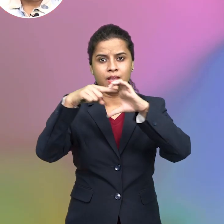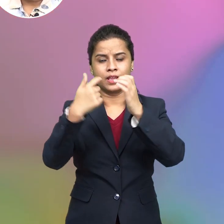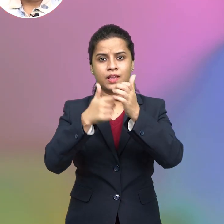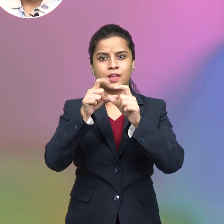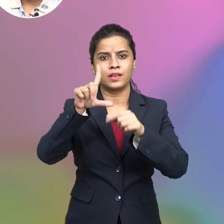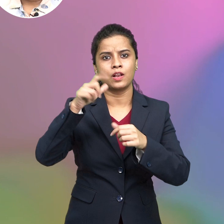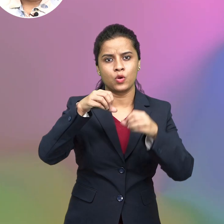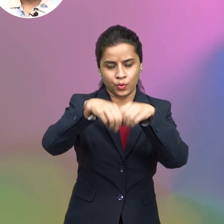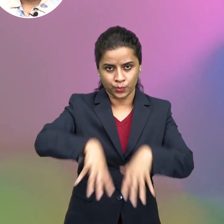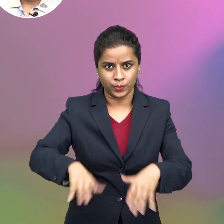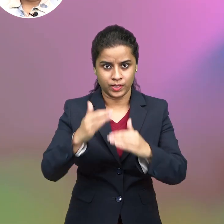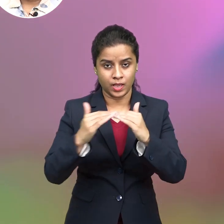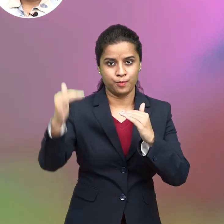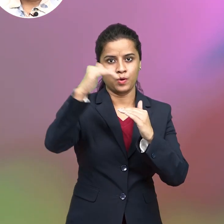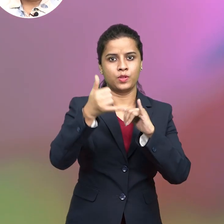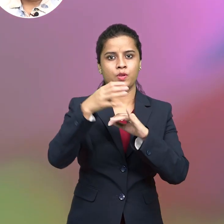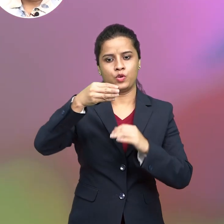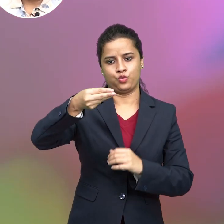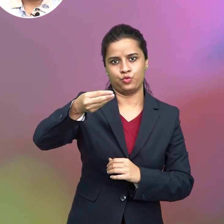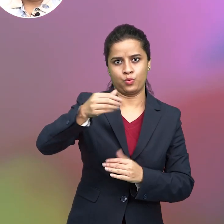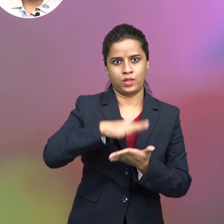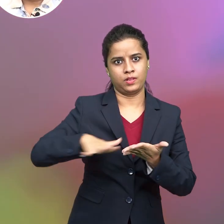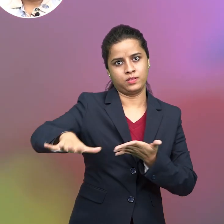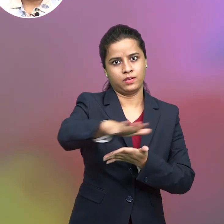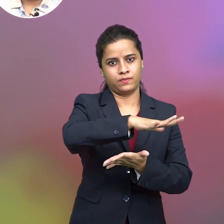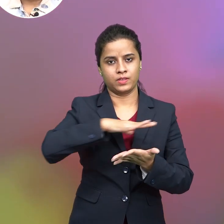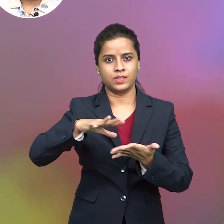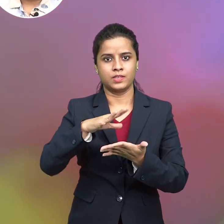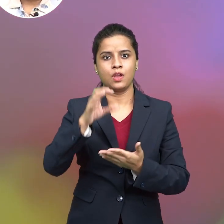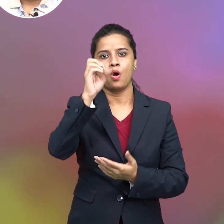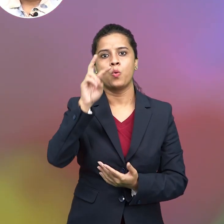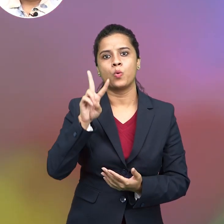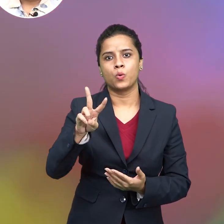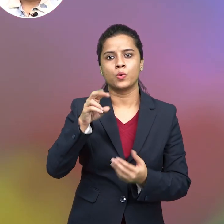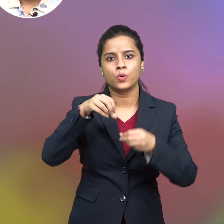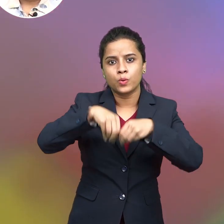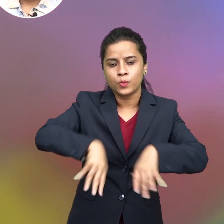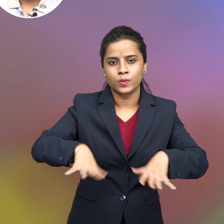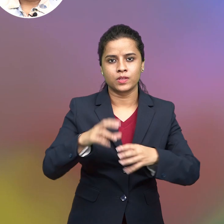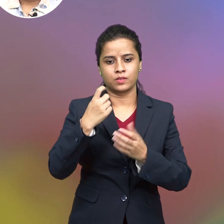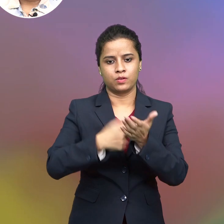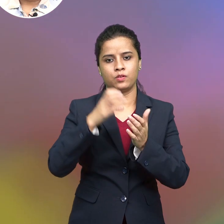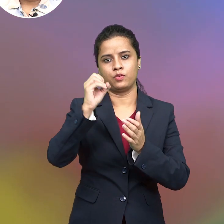soil surface and take in oxygen through these roots.